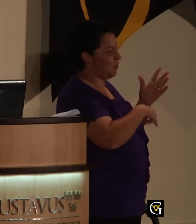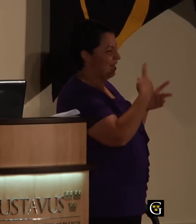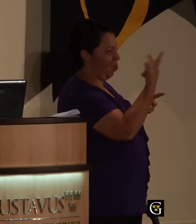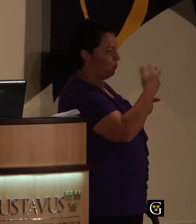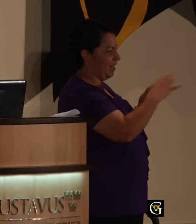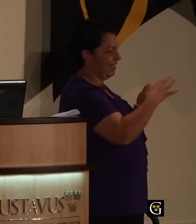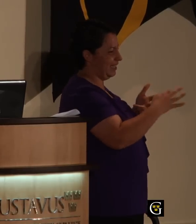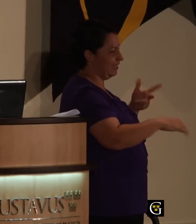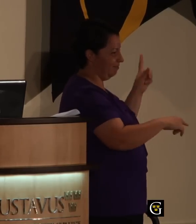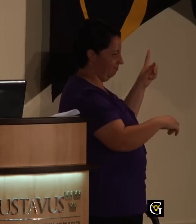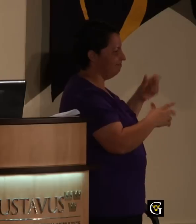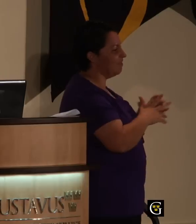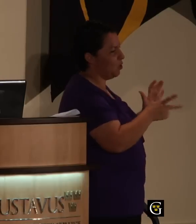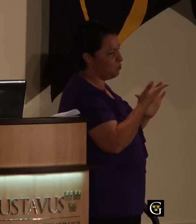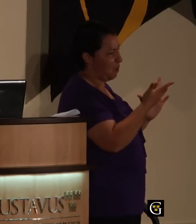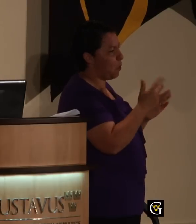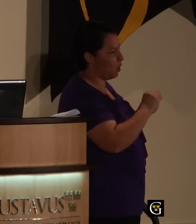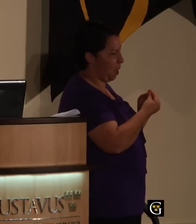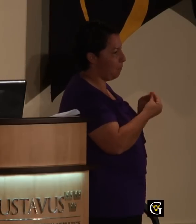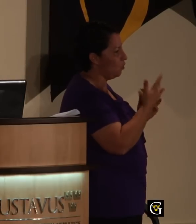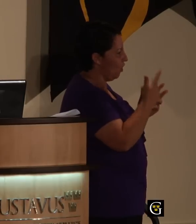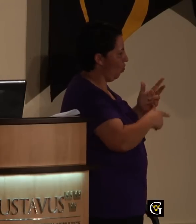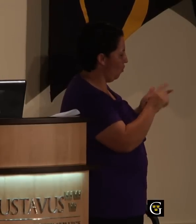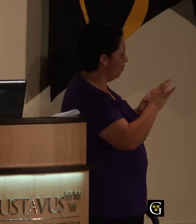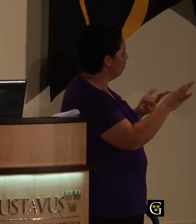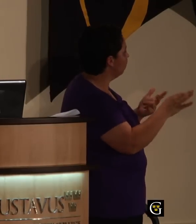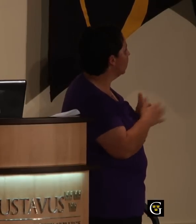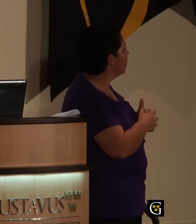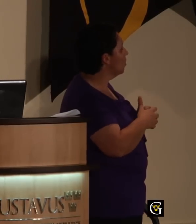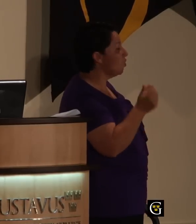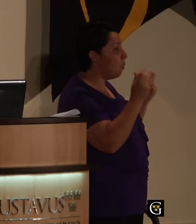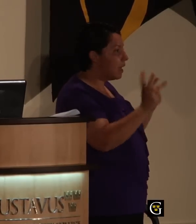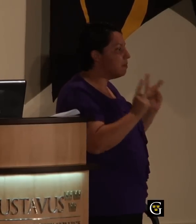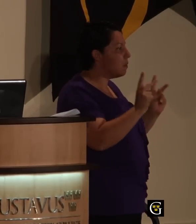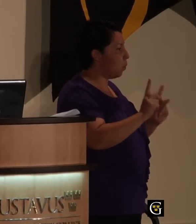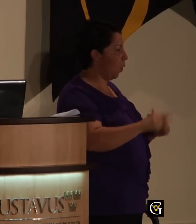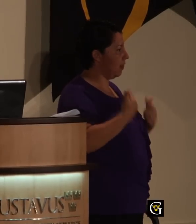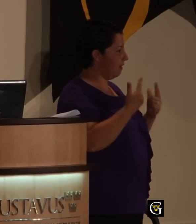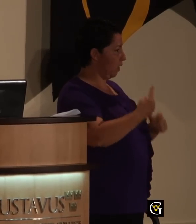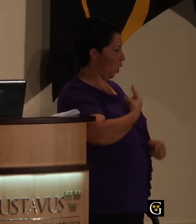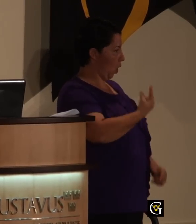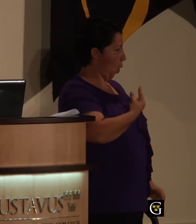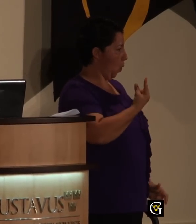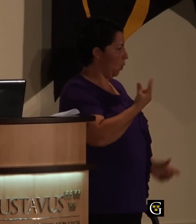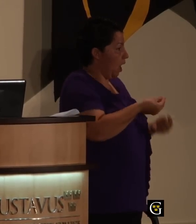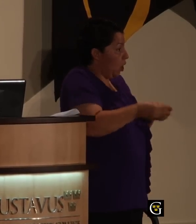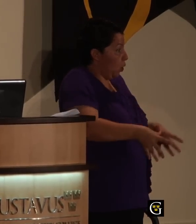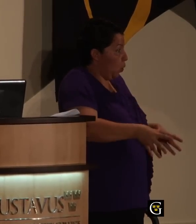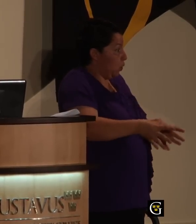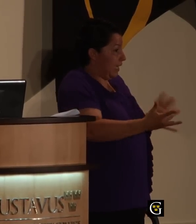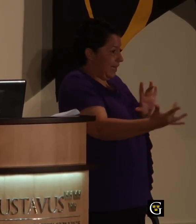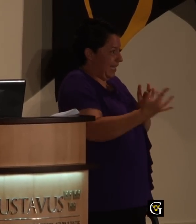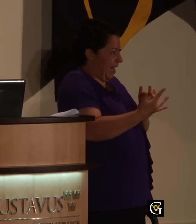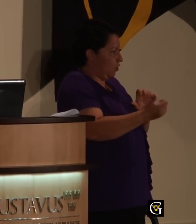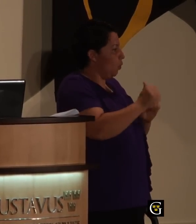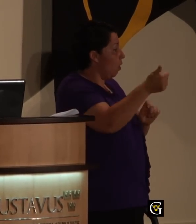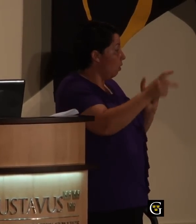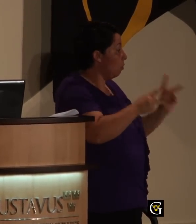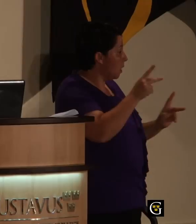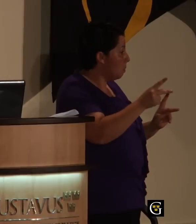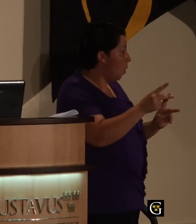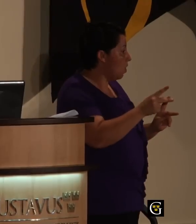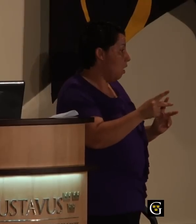people are living alone. And they were losing that kind of connection with other people that they had been able to take for granted in the